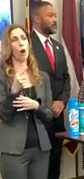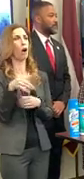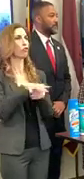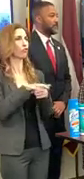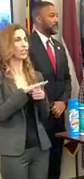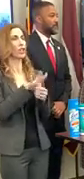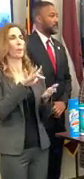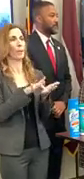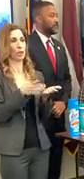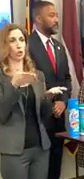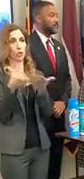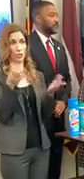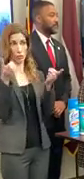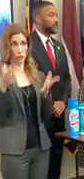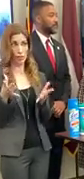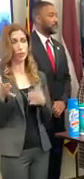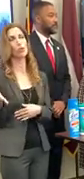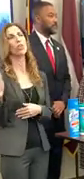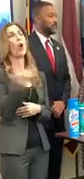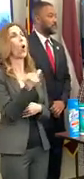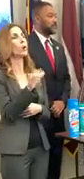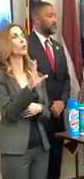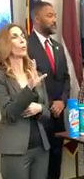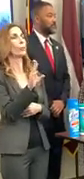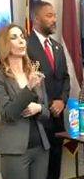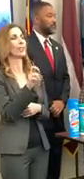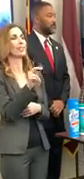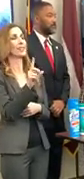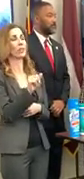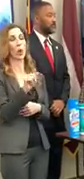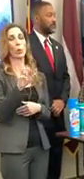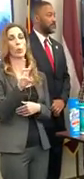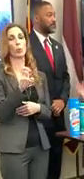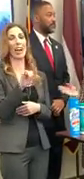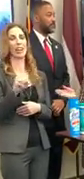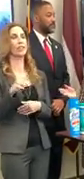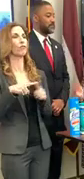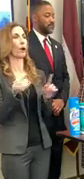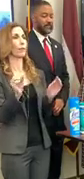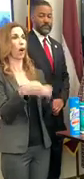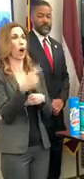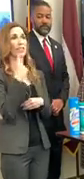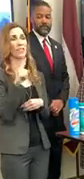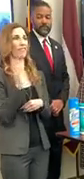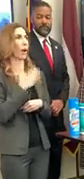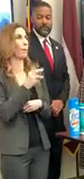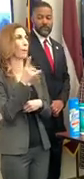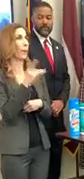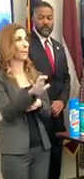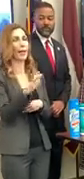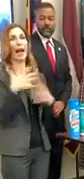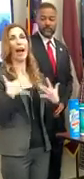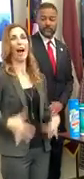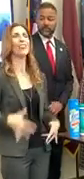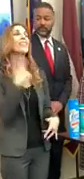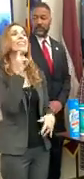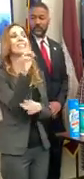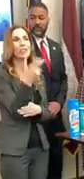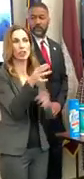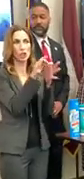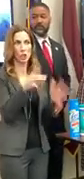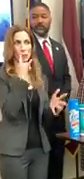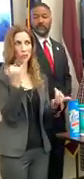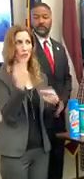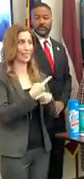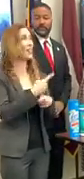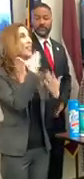Services Director, and Dr. Brenda Weiss from our Office of Public Health. And this is Sarah, who will be doing our sign language interpretation with